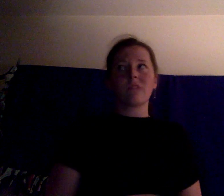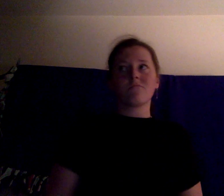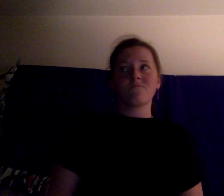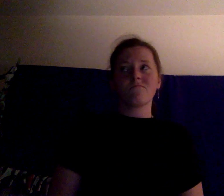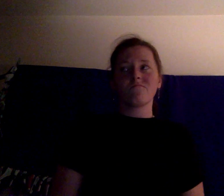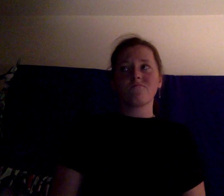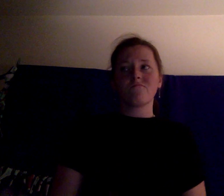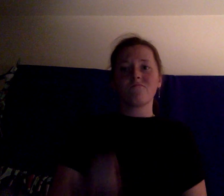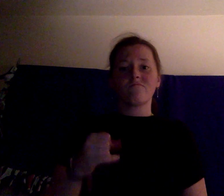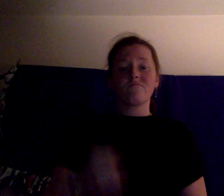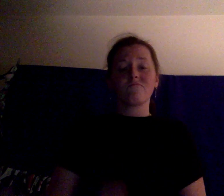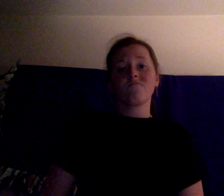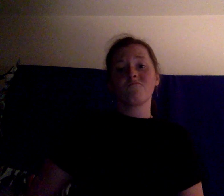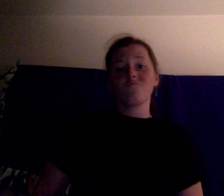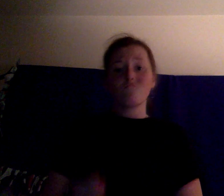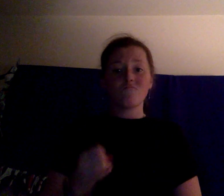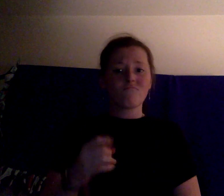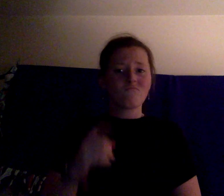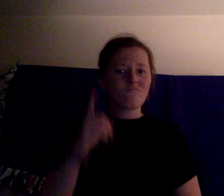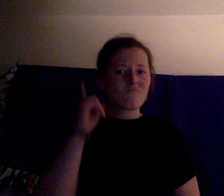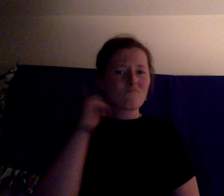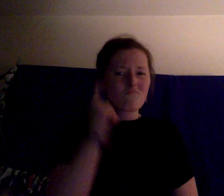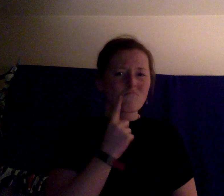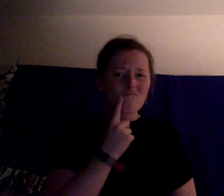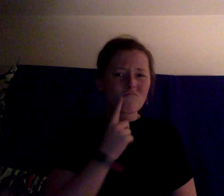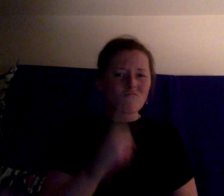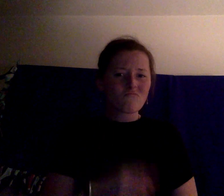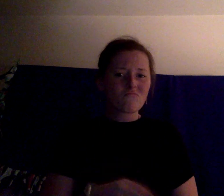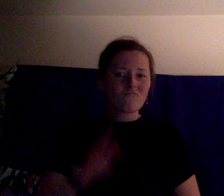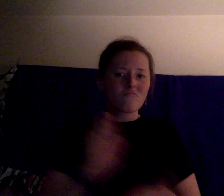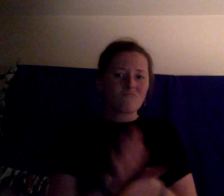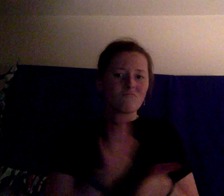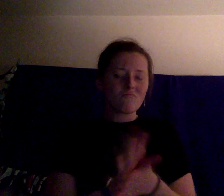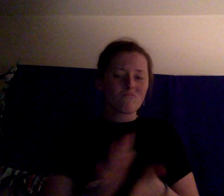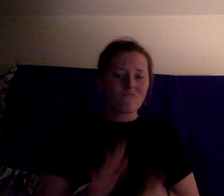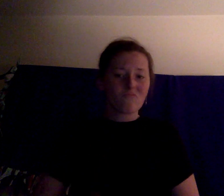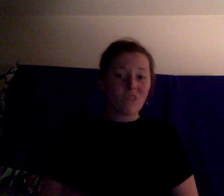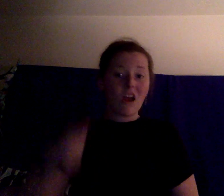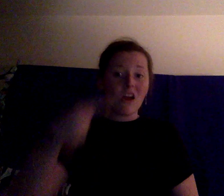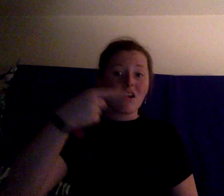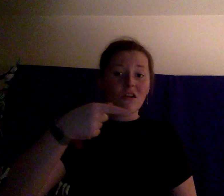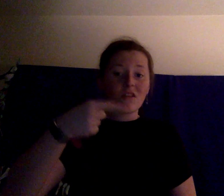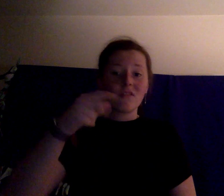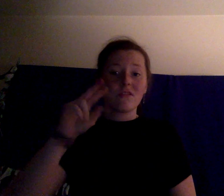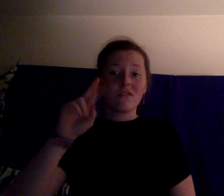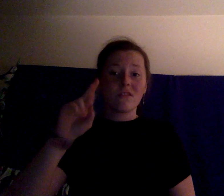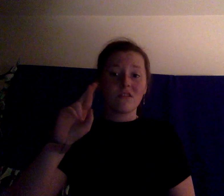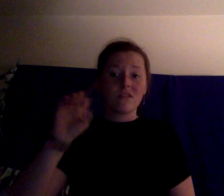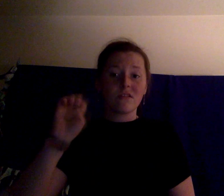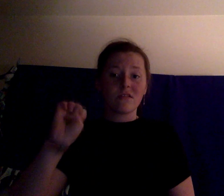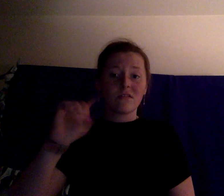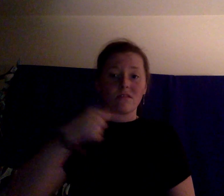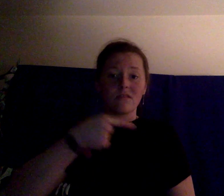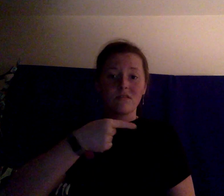on to Gallaudet University, where he graduated in 1991. He currently works